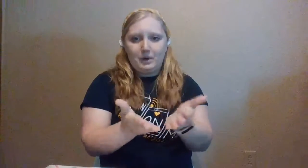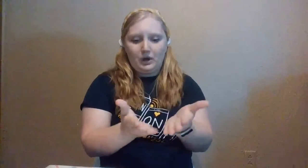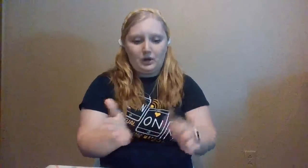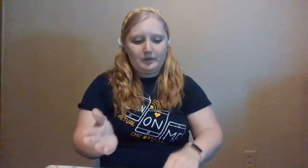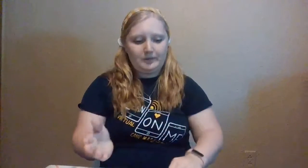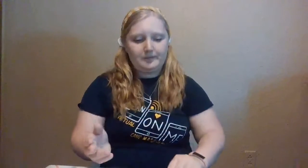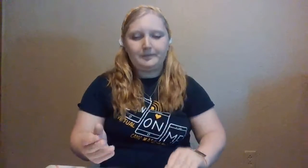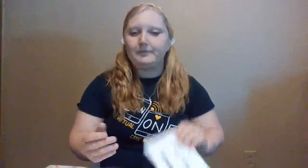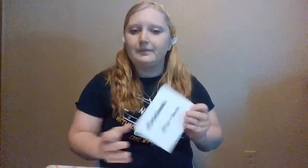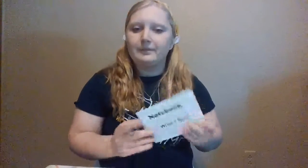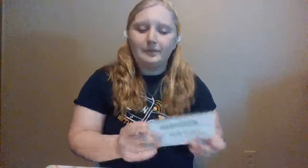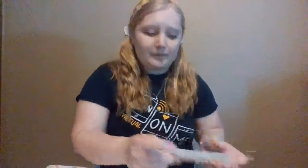book.